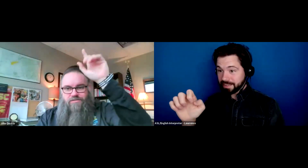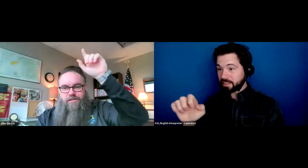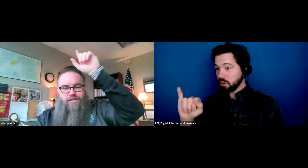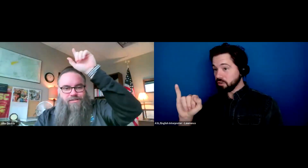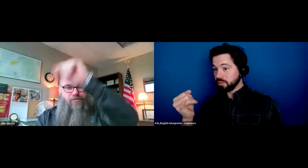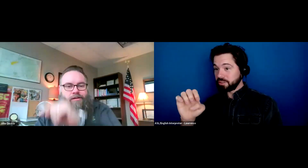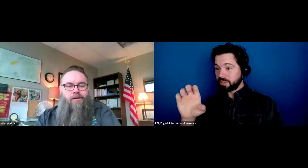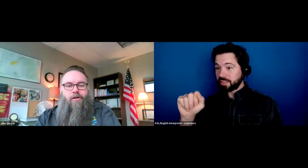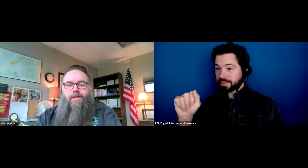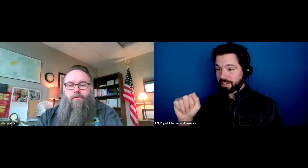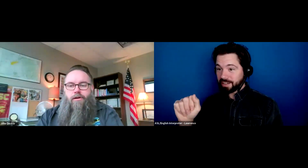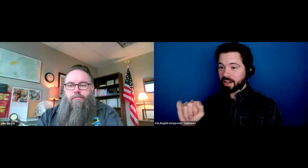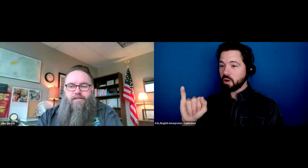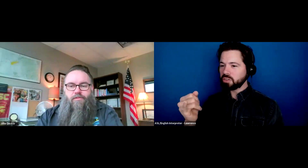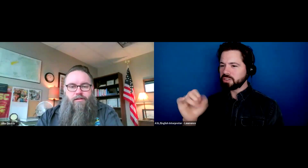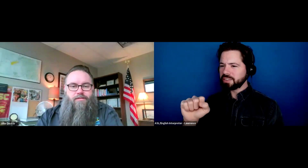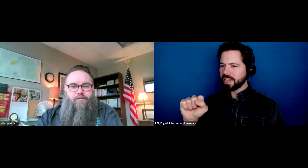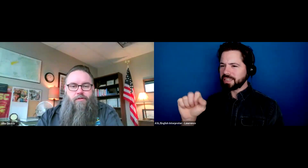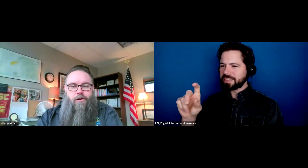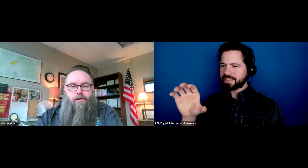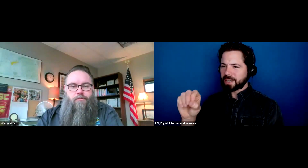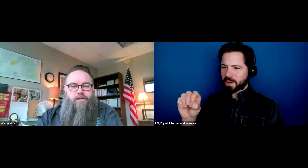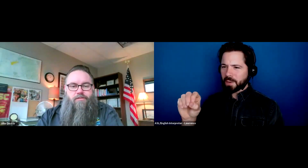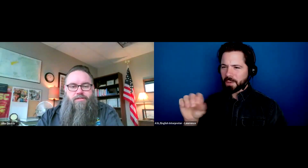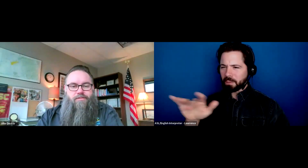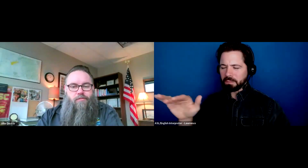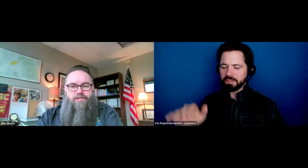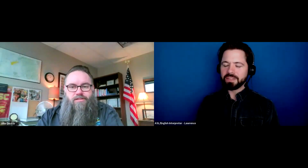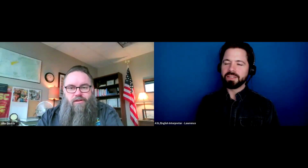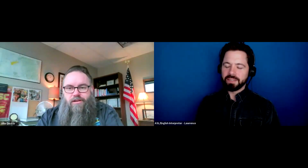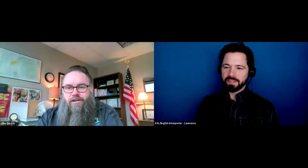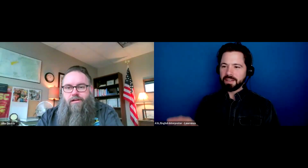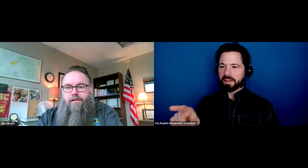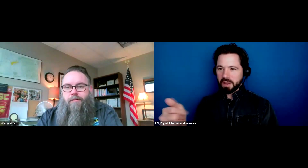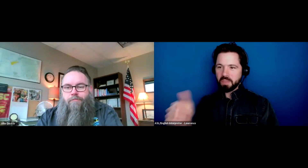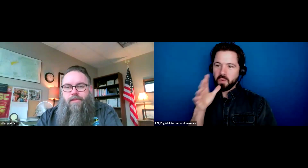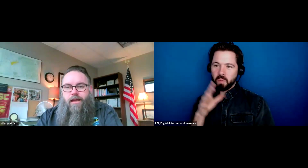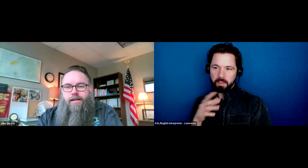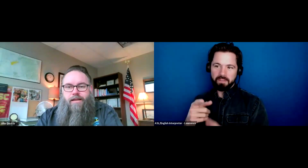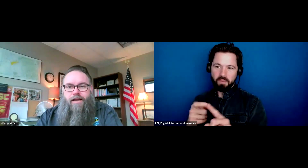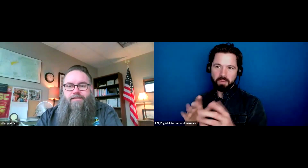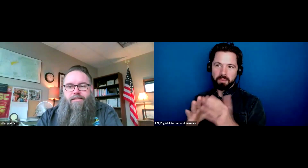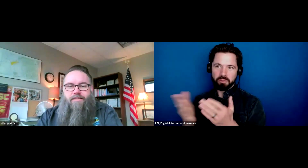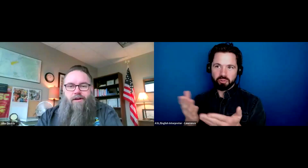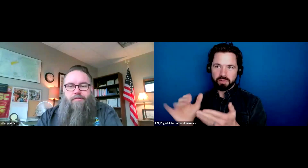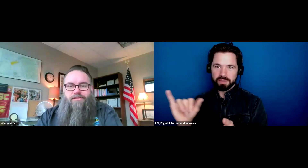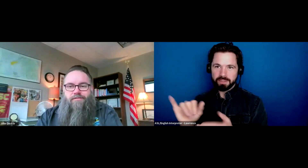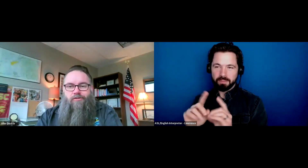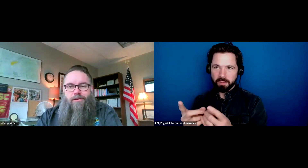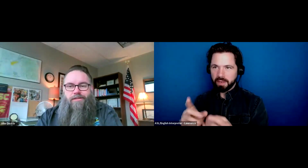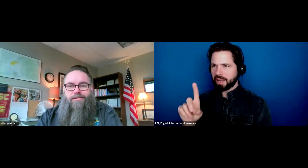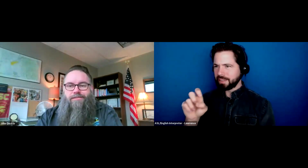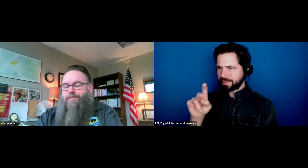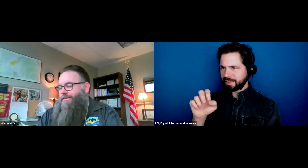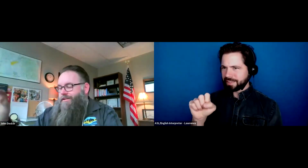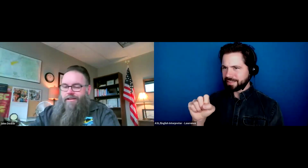Okay, Jessica's right there. Jessica Harigi, welcome as well as part of our Community Services department. She is on here. And I think I got Denise Hopkins too.